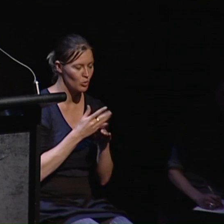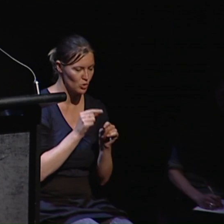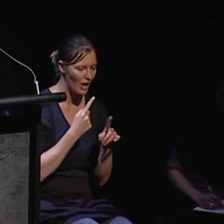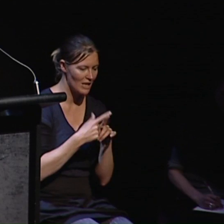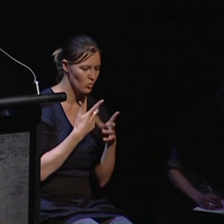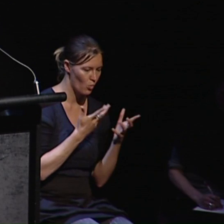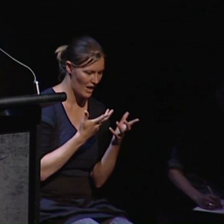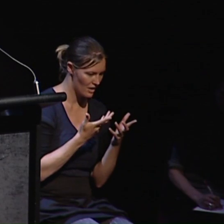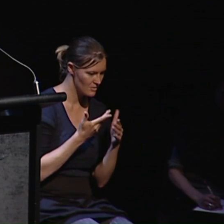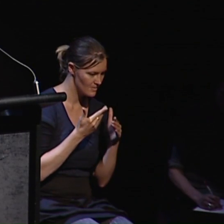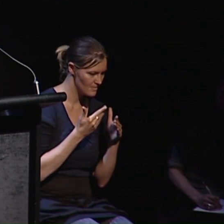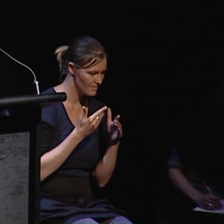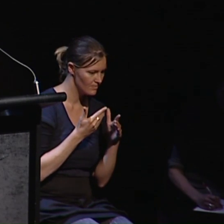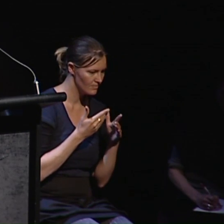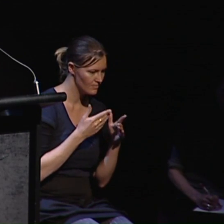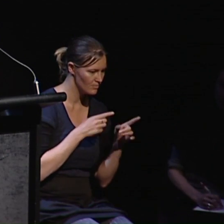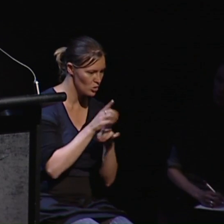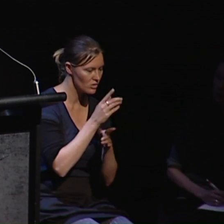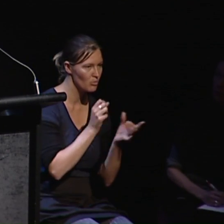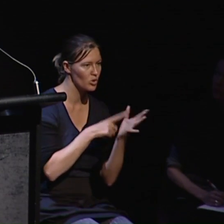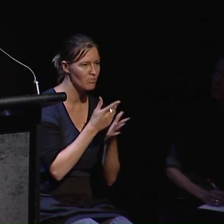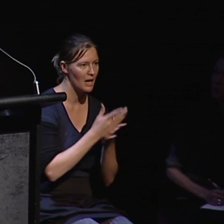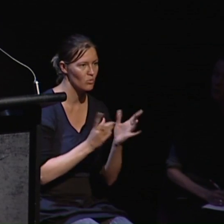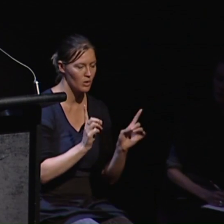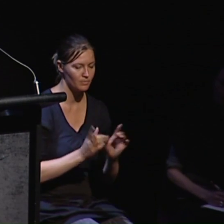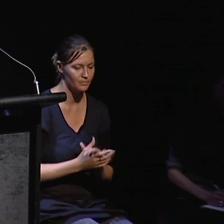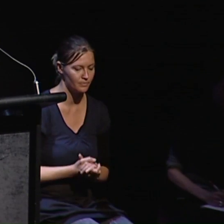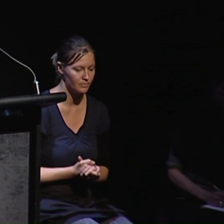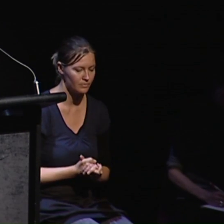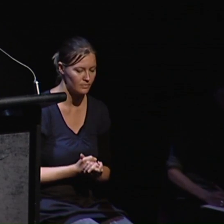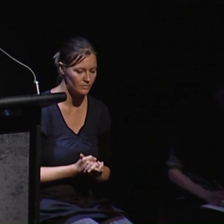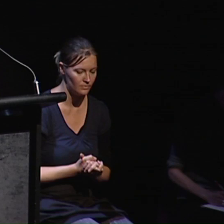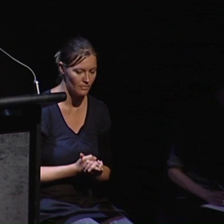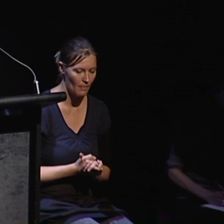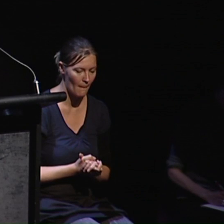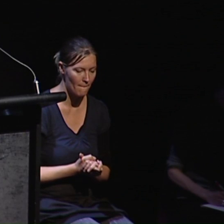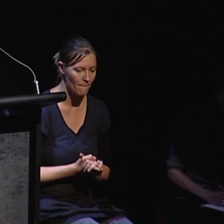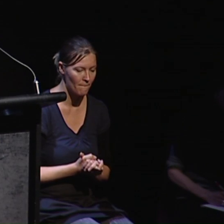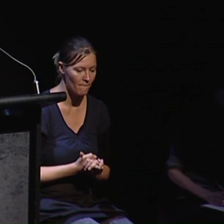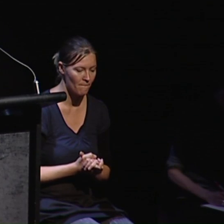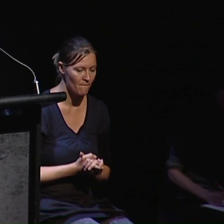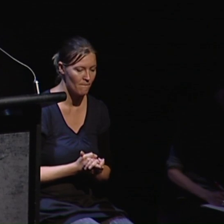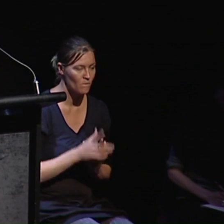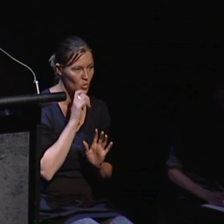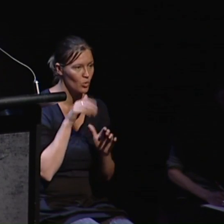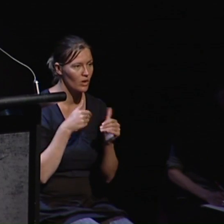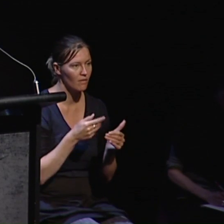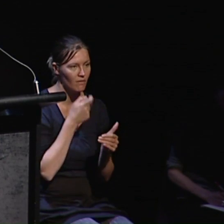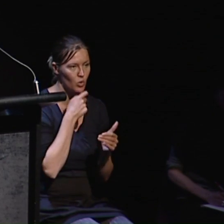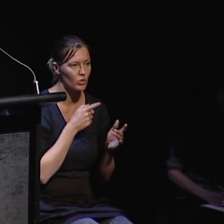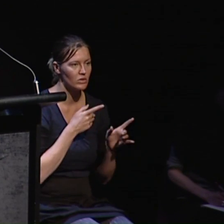energies. And so I'll just give you sort of a few sort of directional